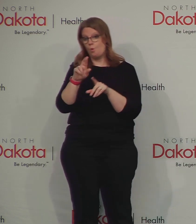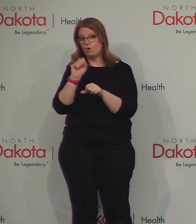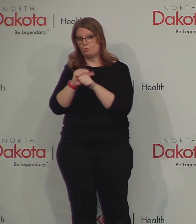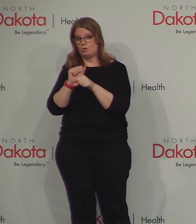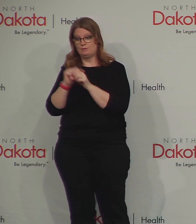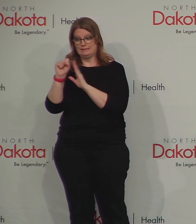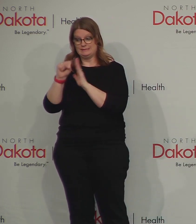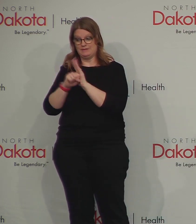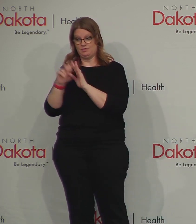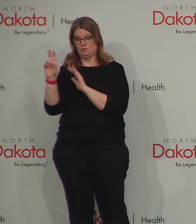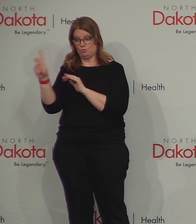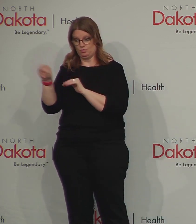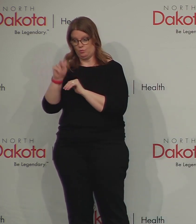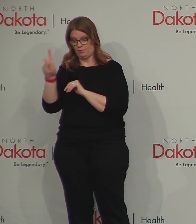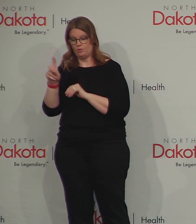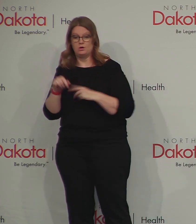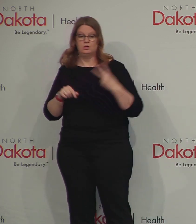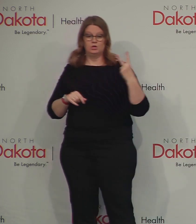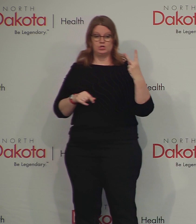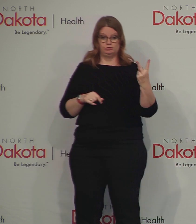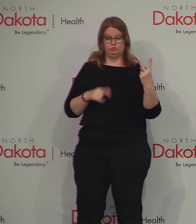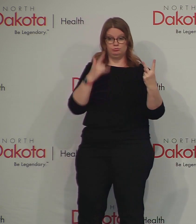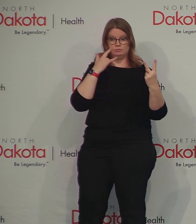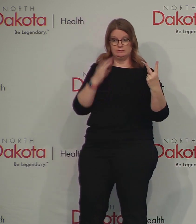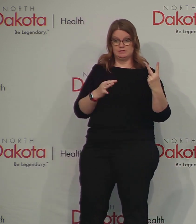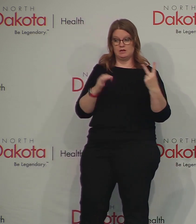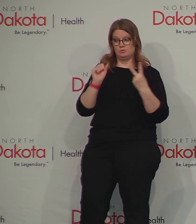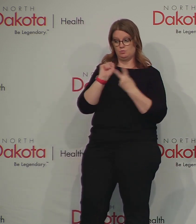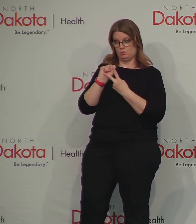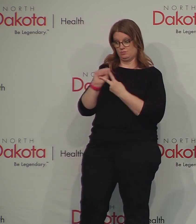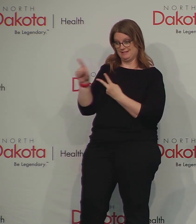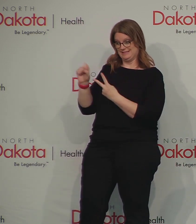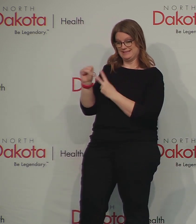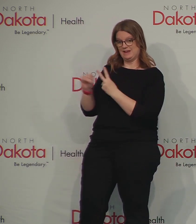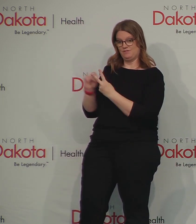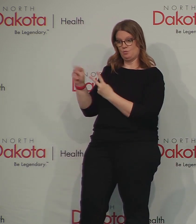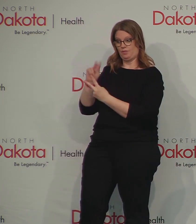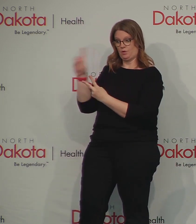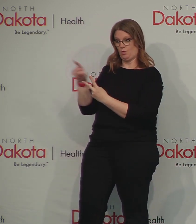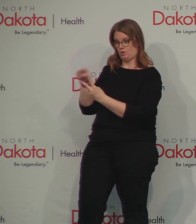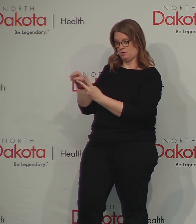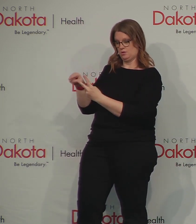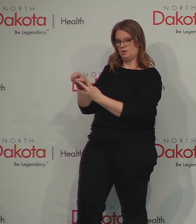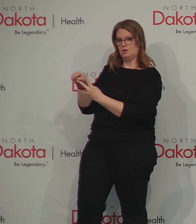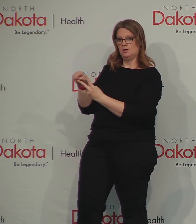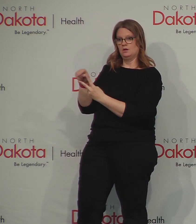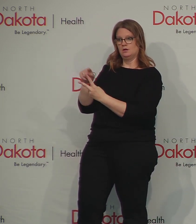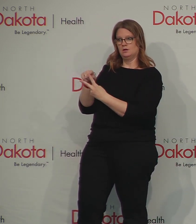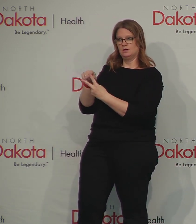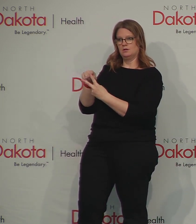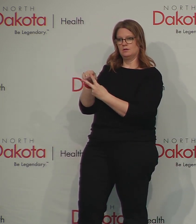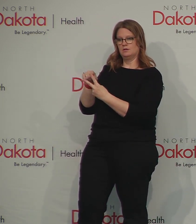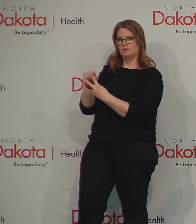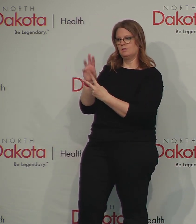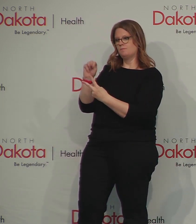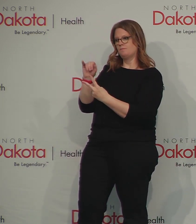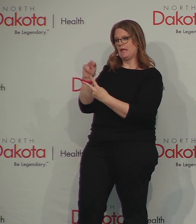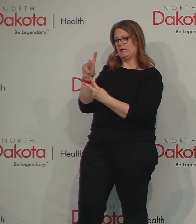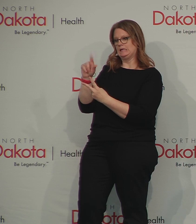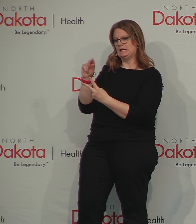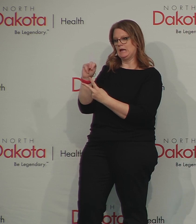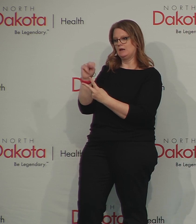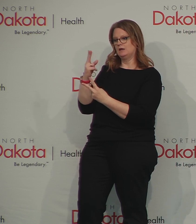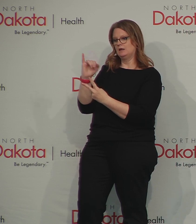Dakota. Two of the tribes chose to work with the state of North Dakota, and that was the Mandan,